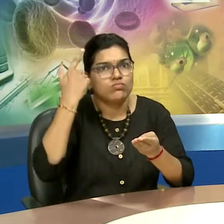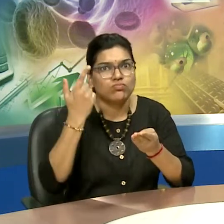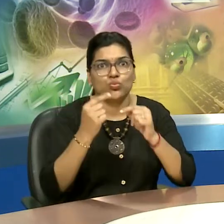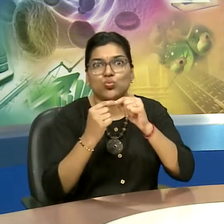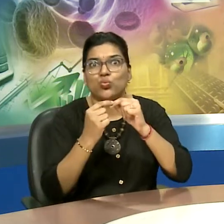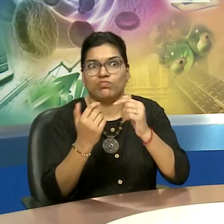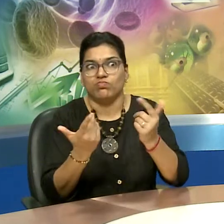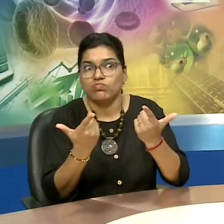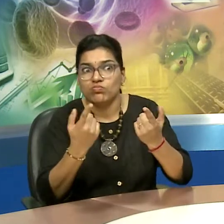of